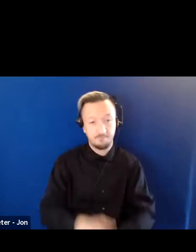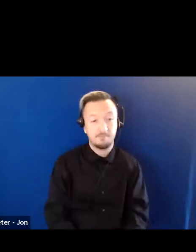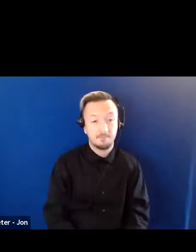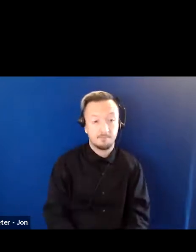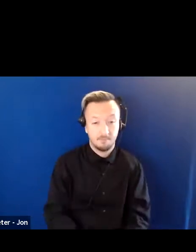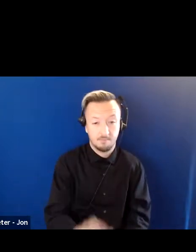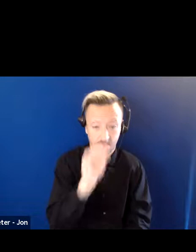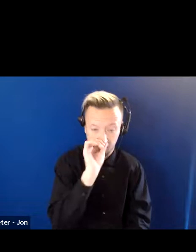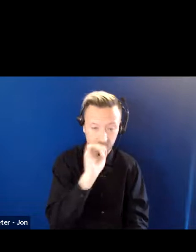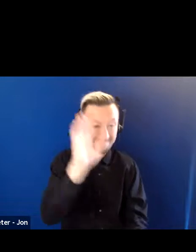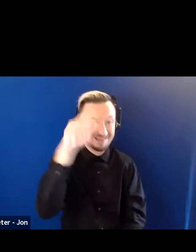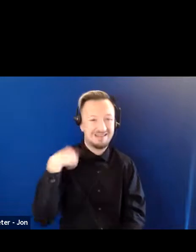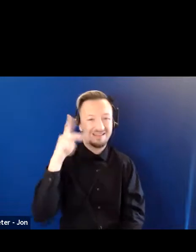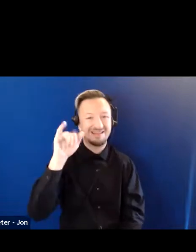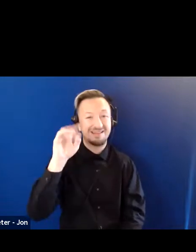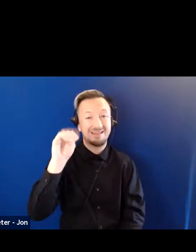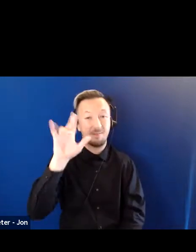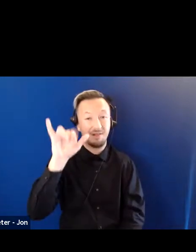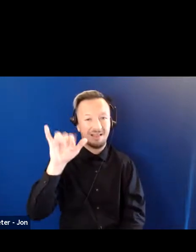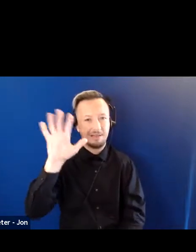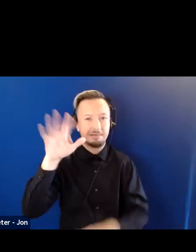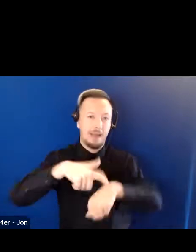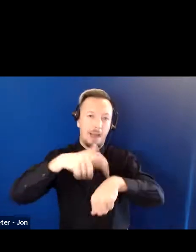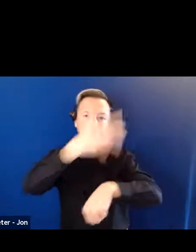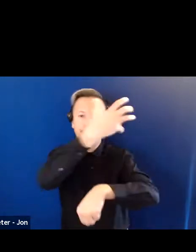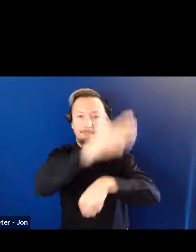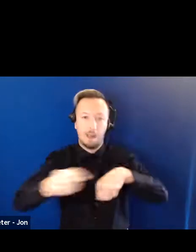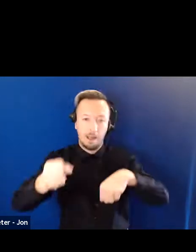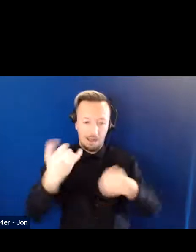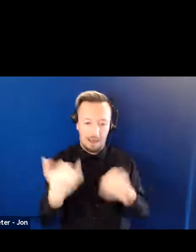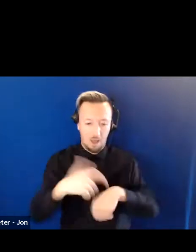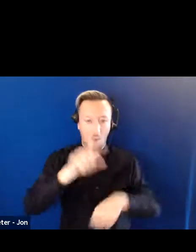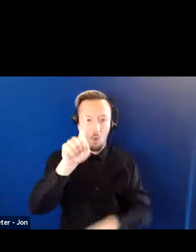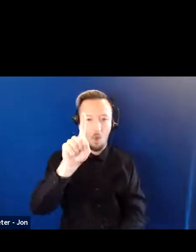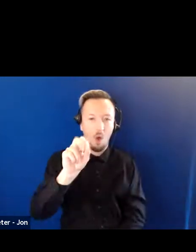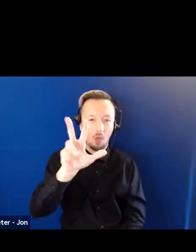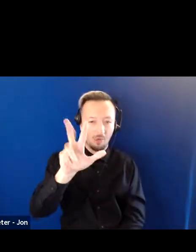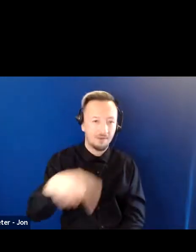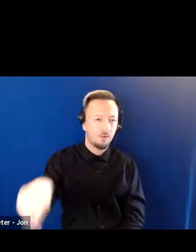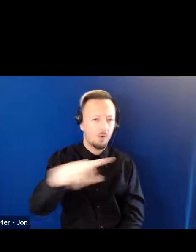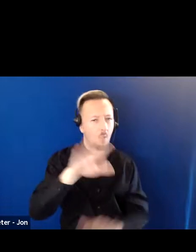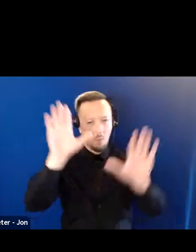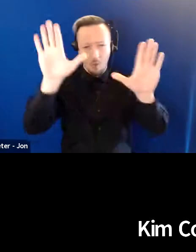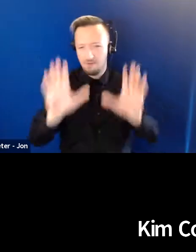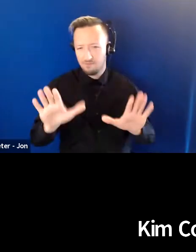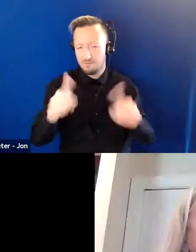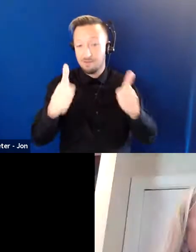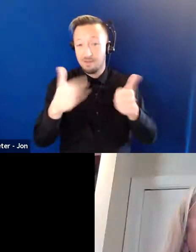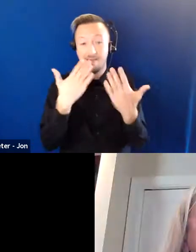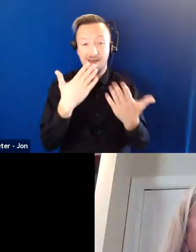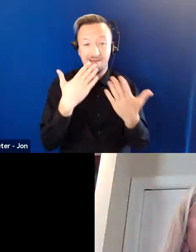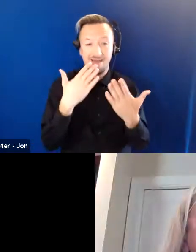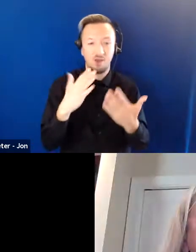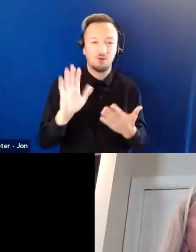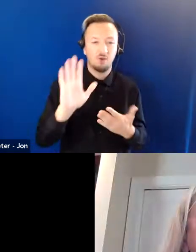All right, this is Kimberly, and we are out of time. The time is 1:03. You all did fantastic. Thank you so much